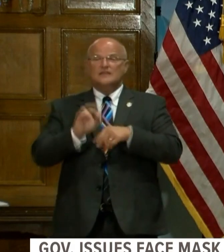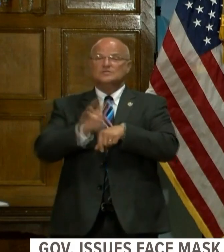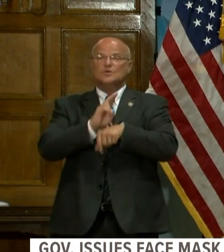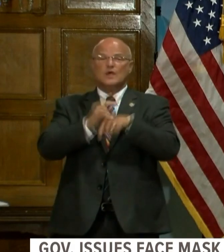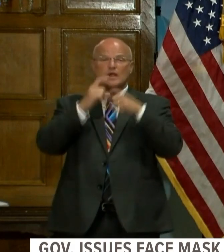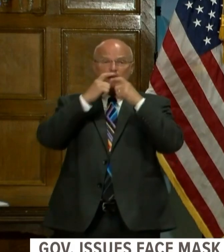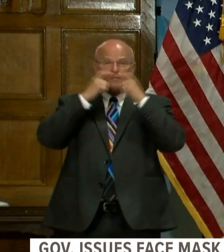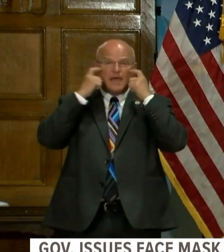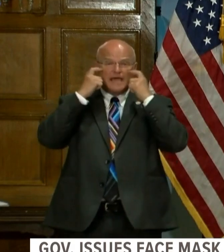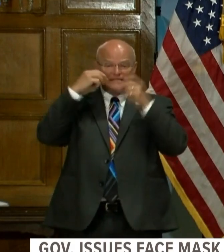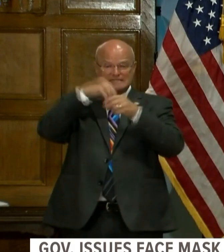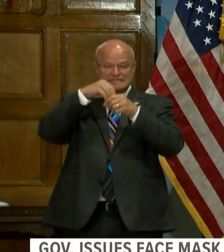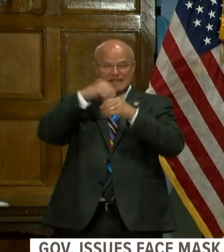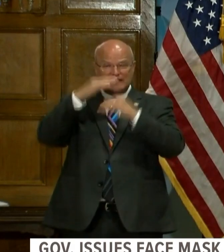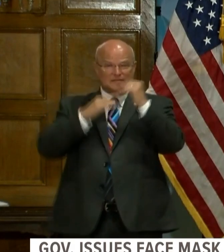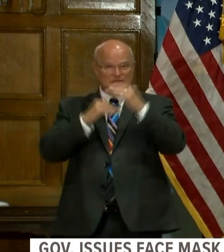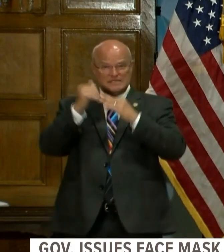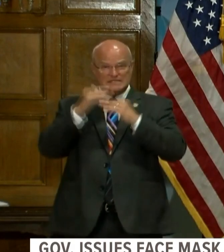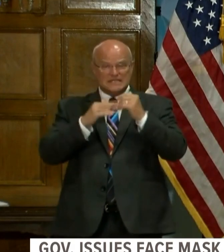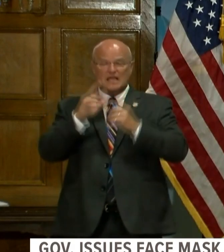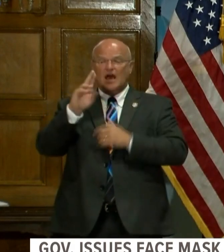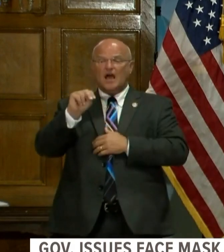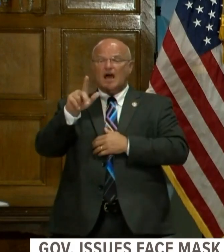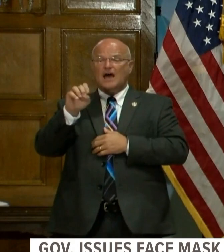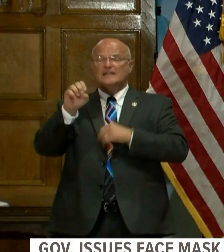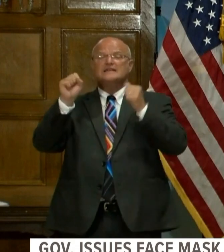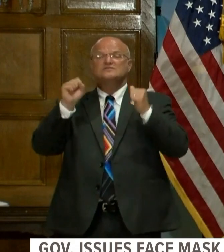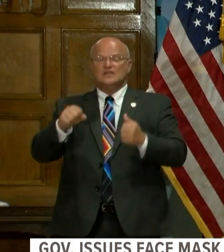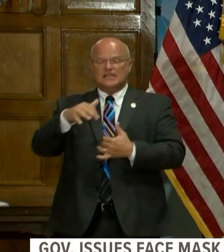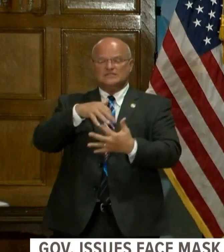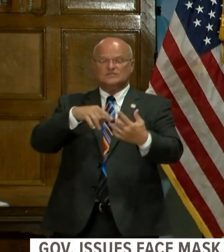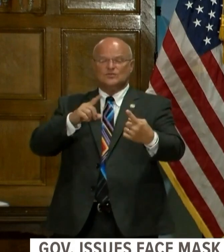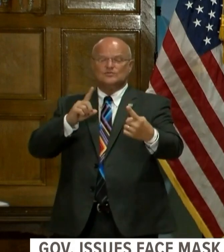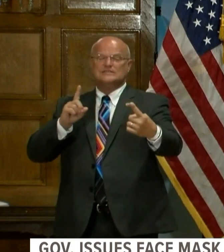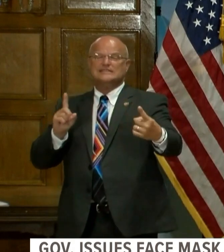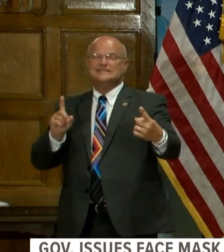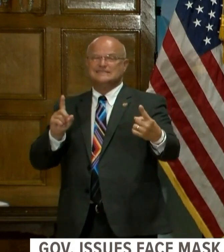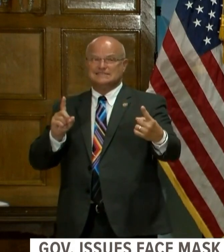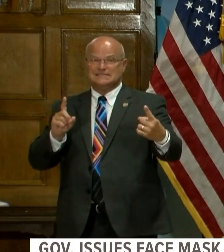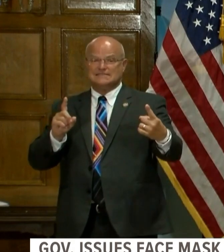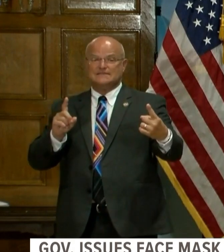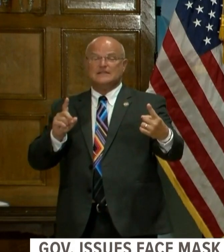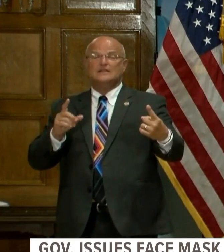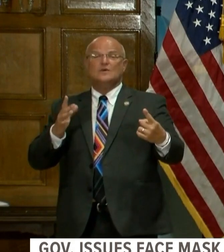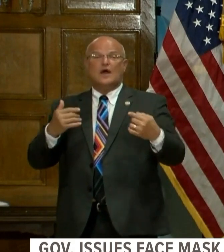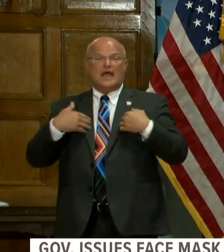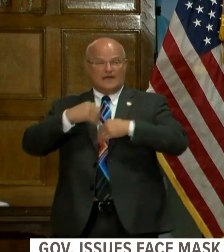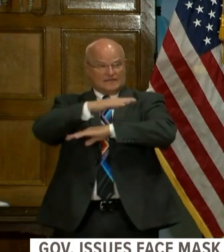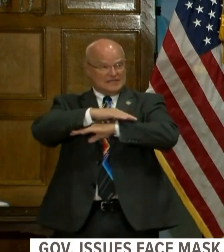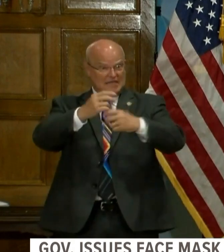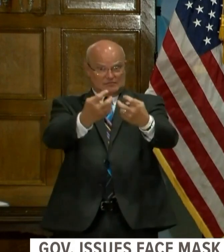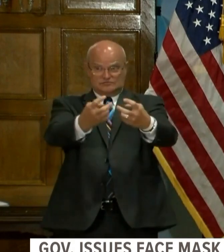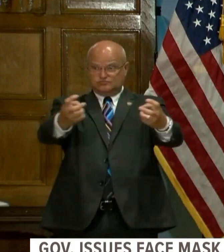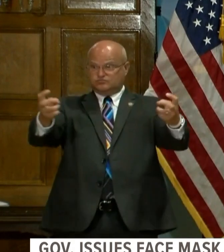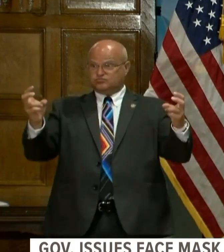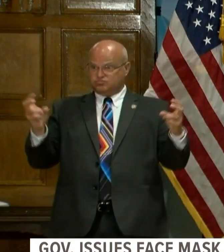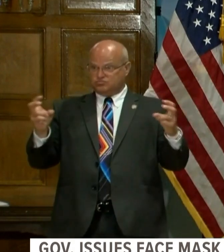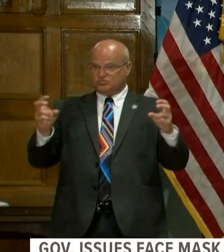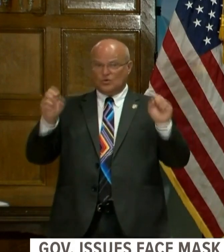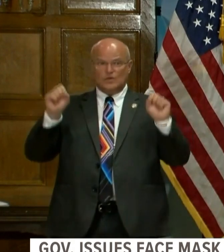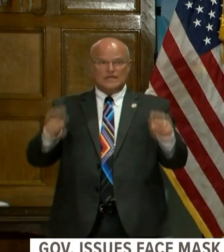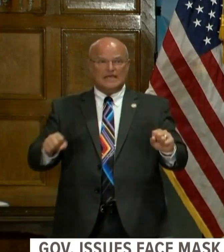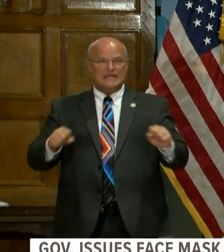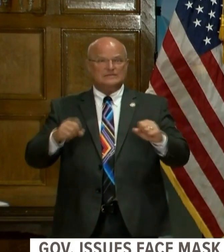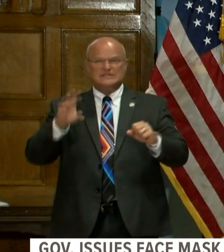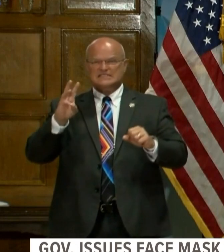wear a mask inside the building unless you can socially distance. And that's why we have this table designed when we can